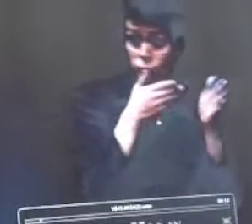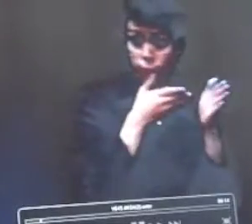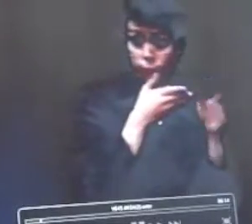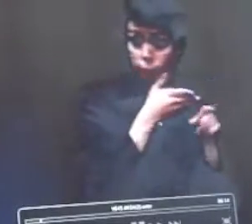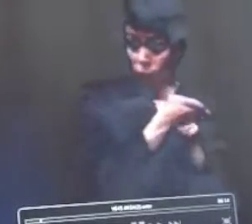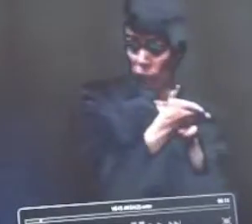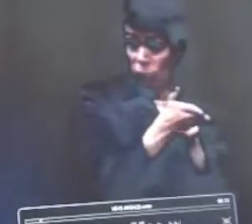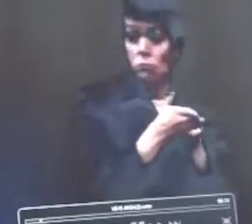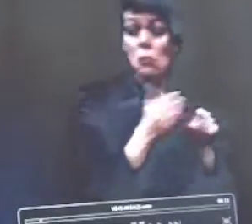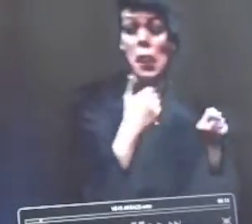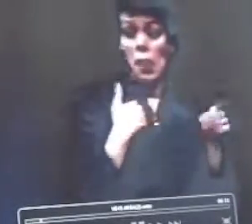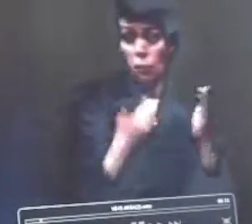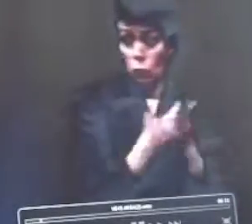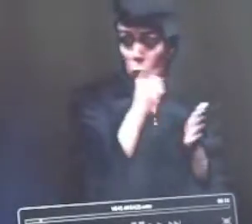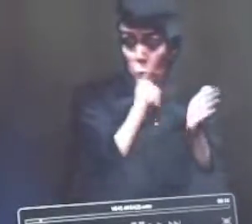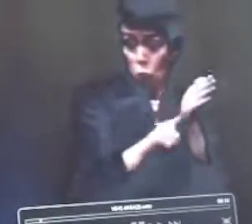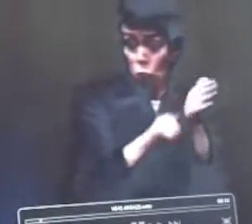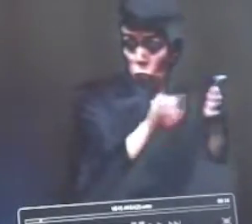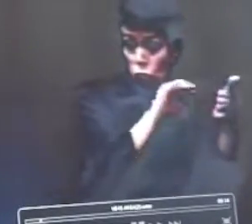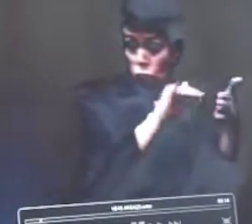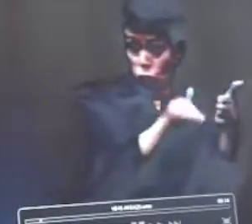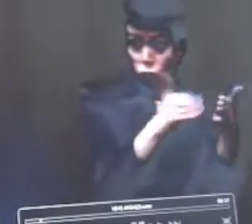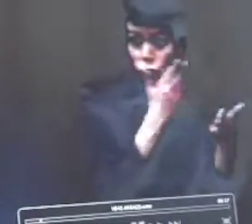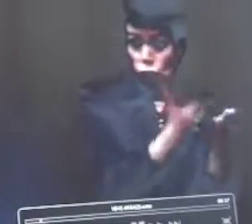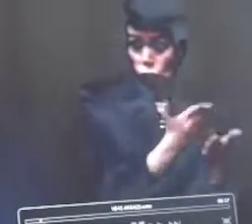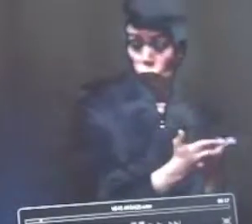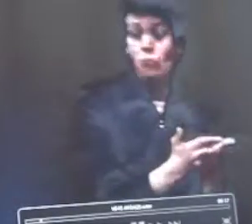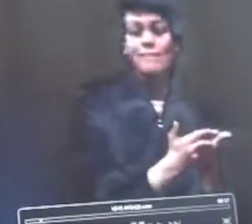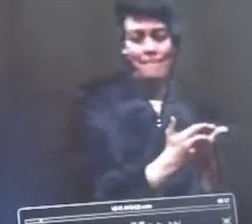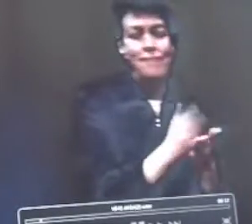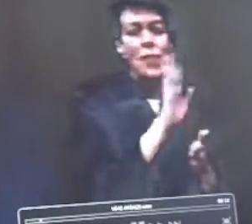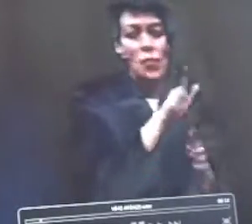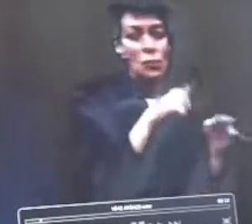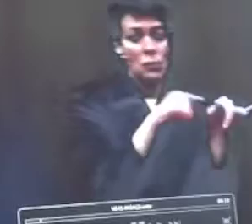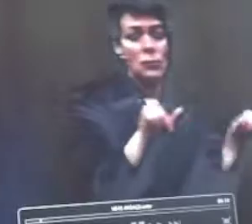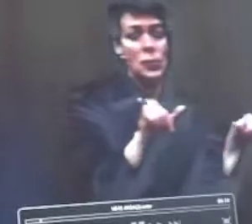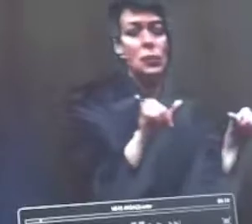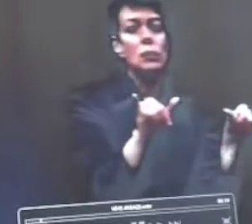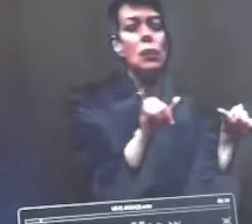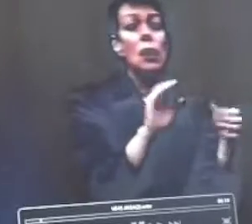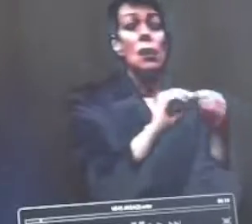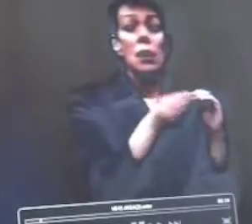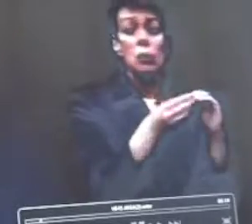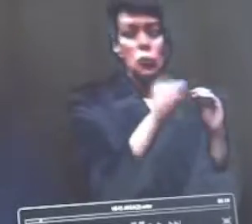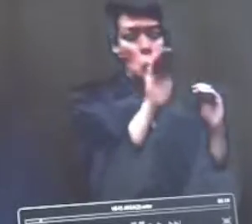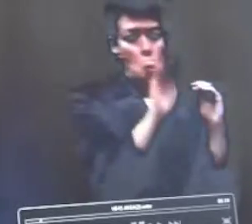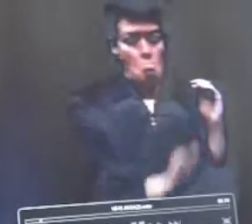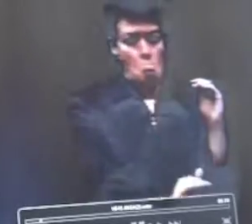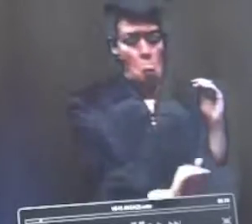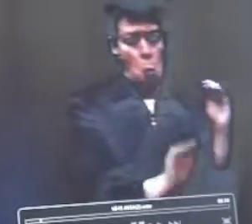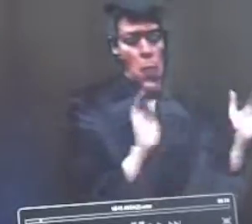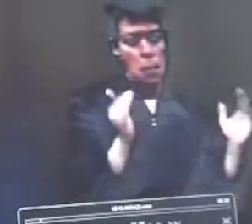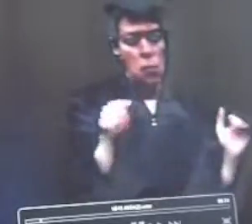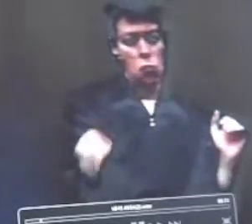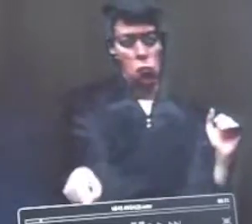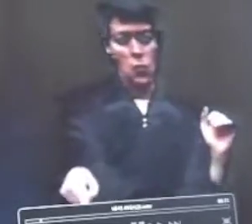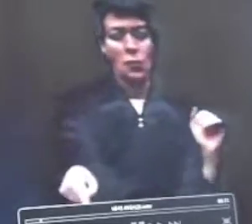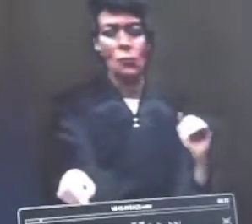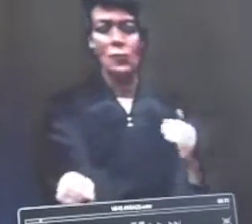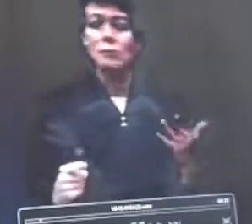In Spanish-English interpreting, the research proves that simultaneous interpreting numbers are